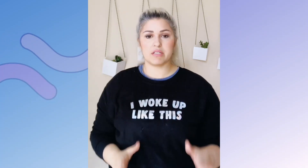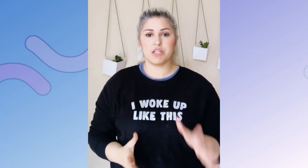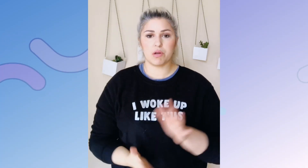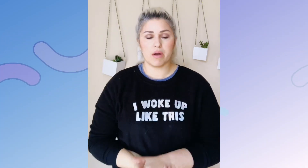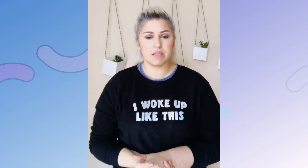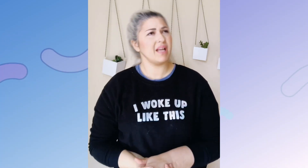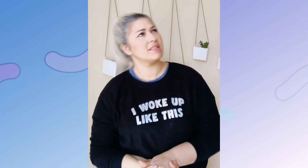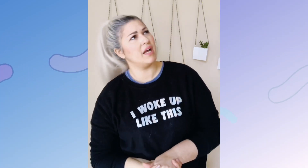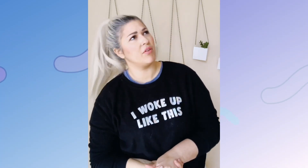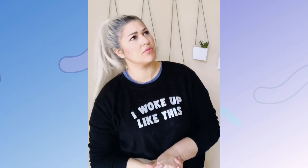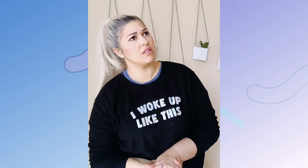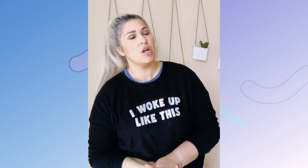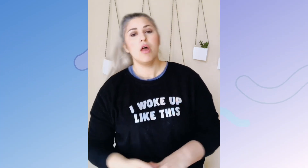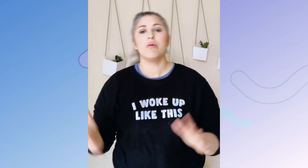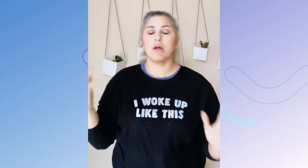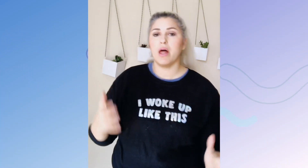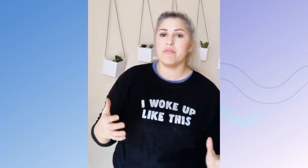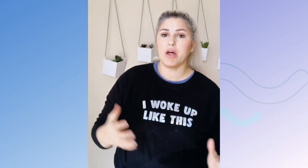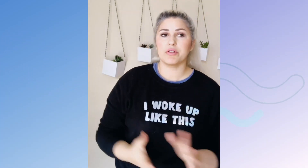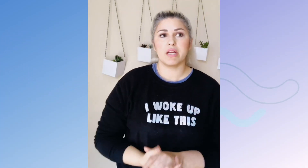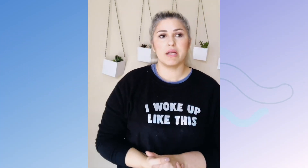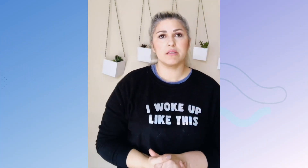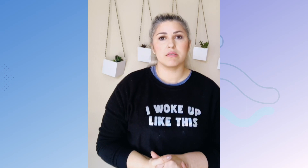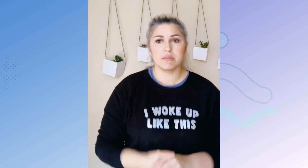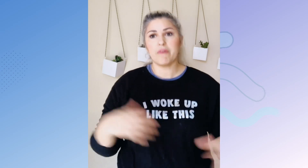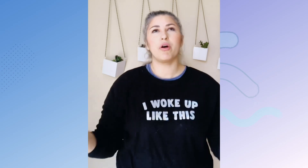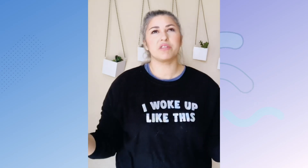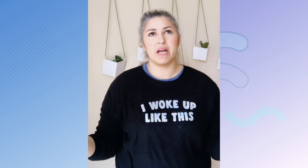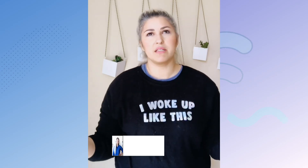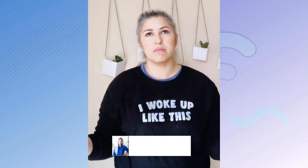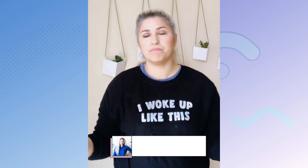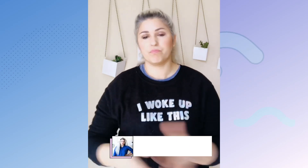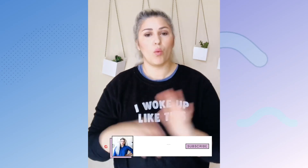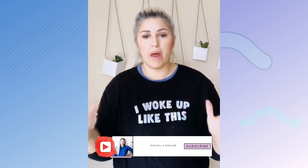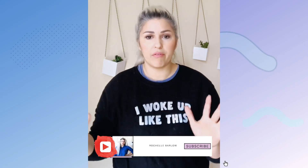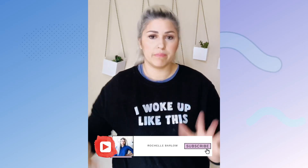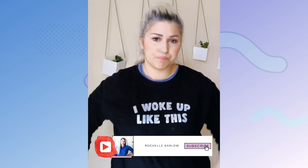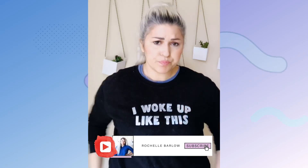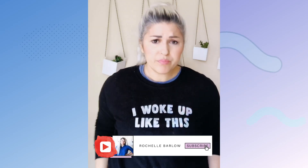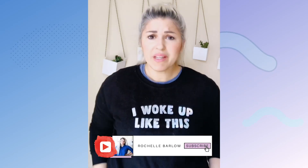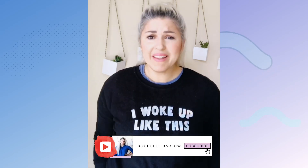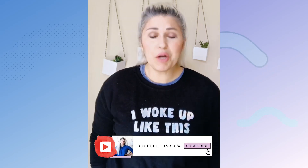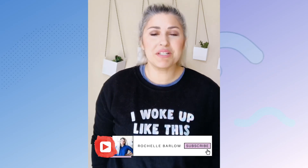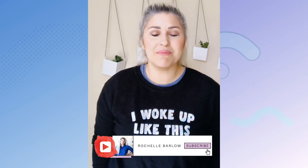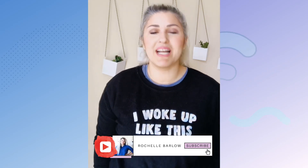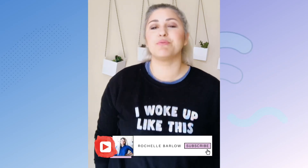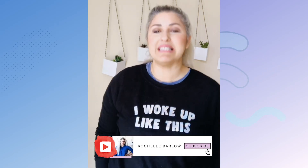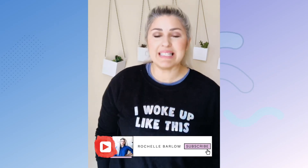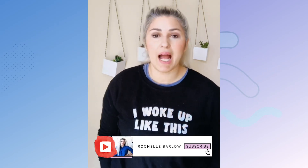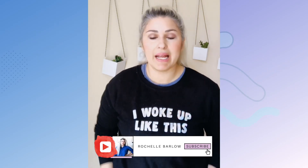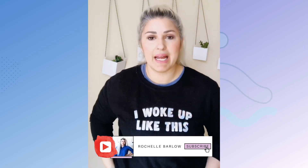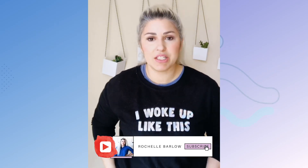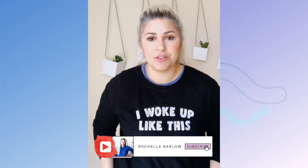of other signs requested, not a ton of other signs. There were a lot of other signs, several other signs, whatever. There were some signs